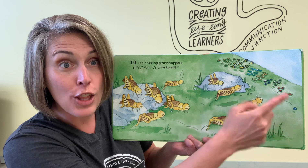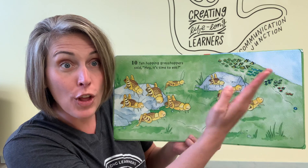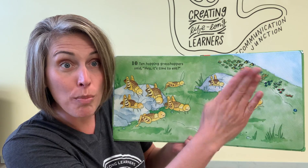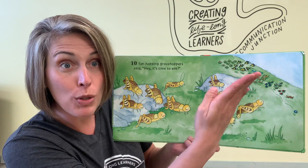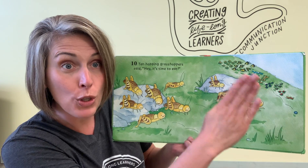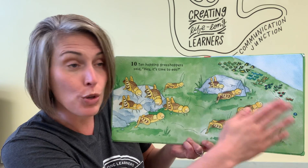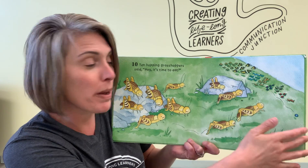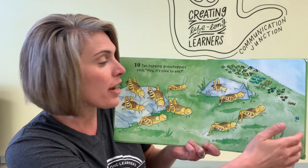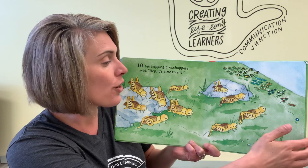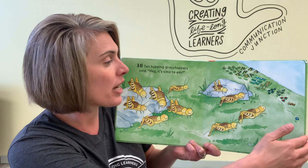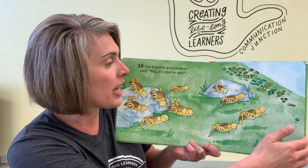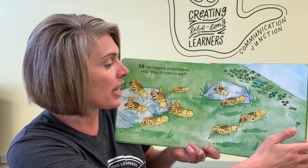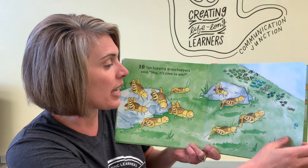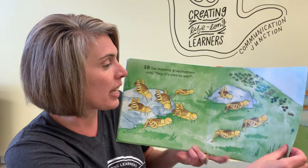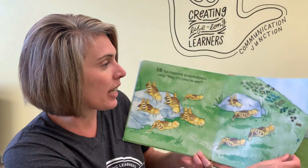the blueberry."